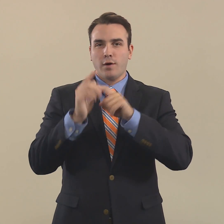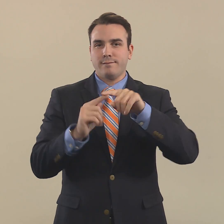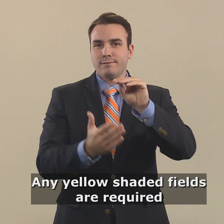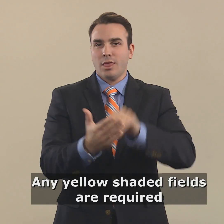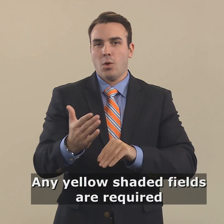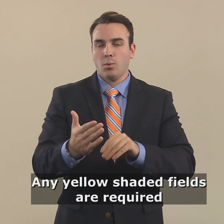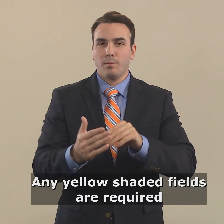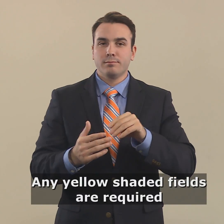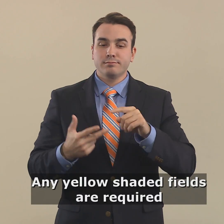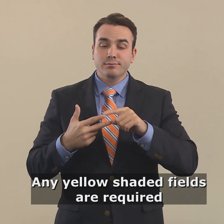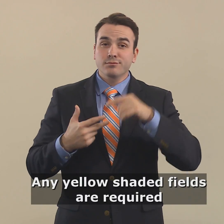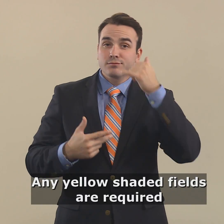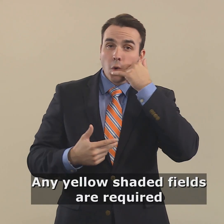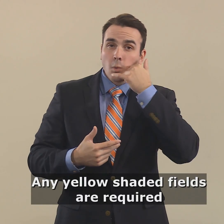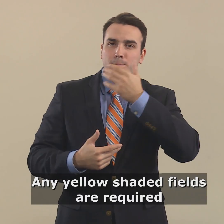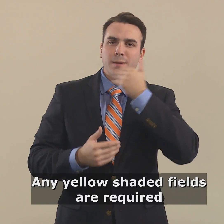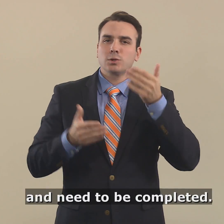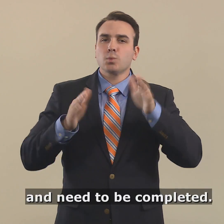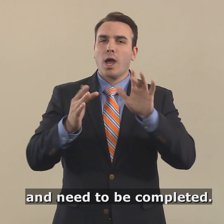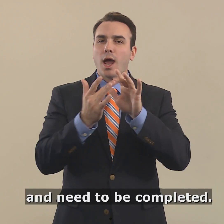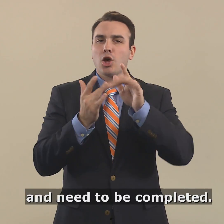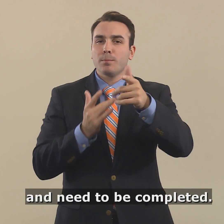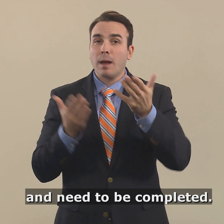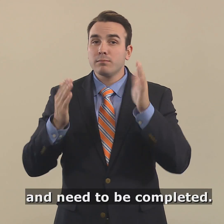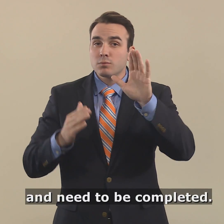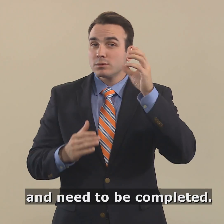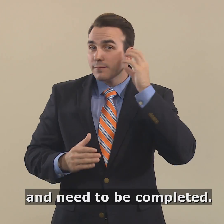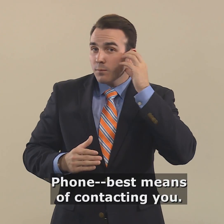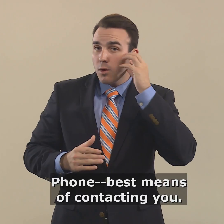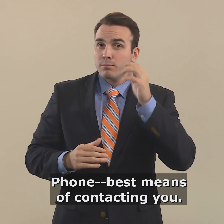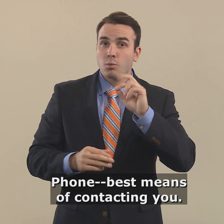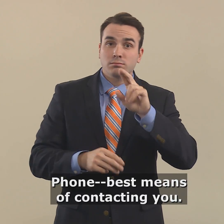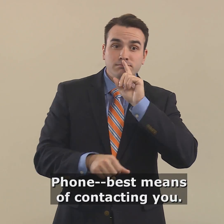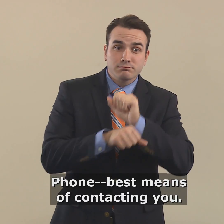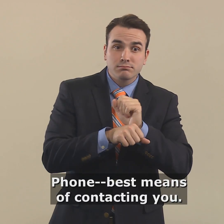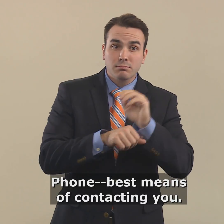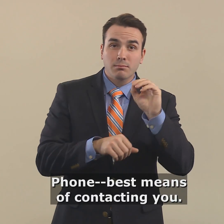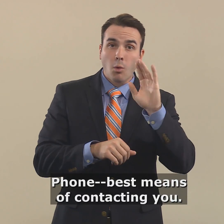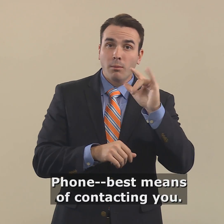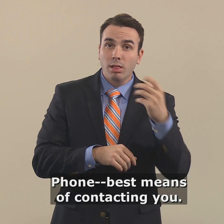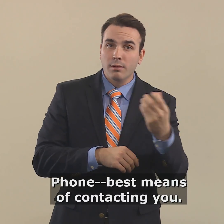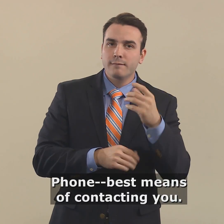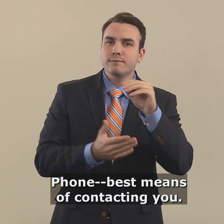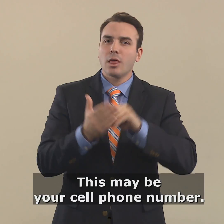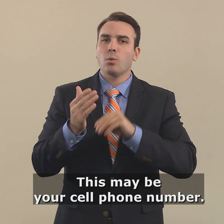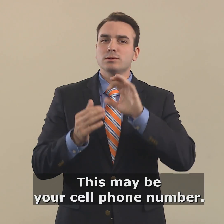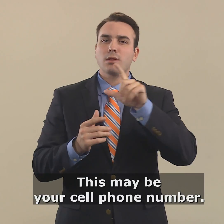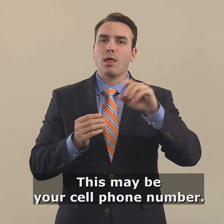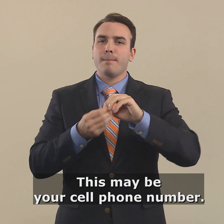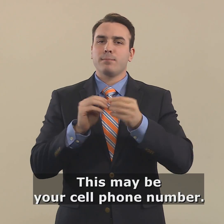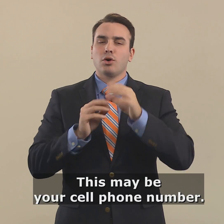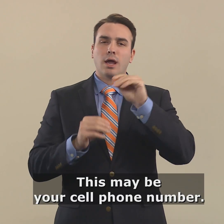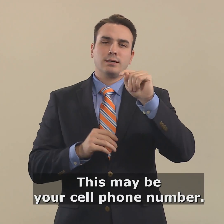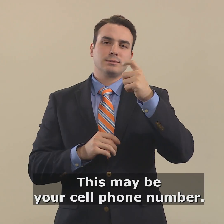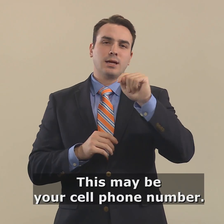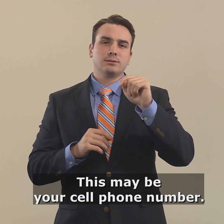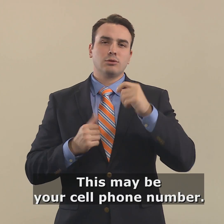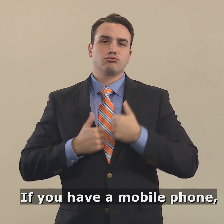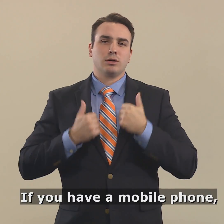Any yellow shaded fields are required and need to be completed. Phone, best means of contacting you. This may be your cell phone number. If you have a